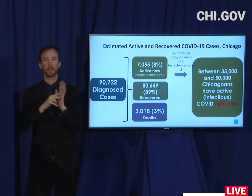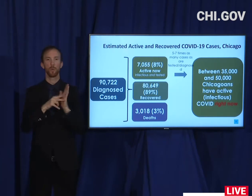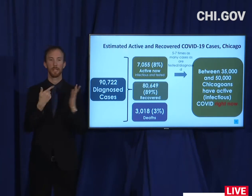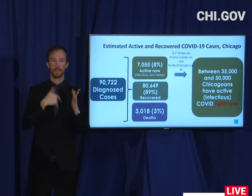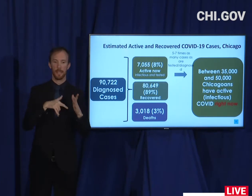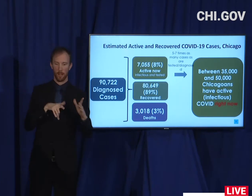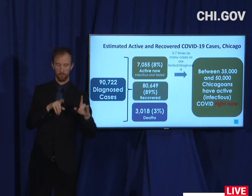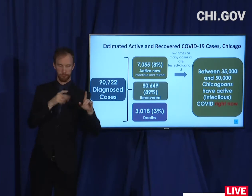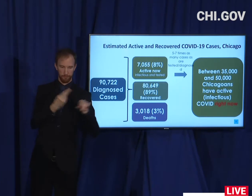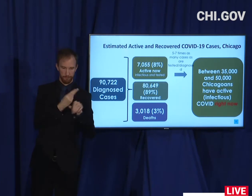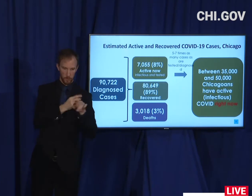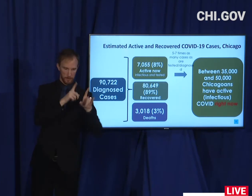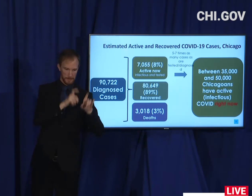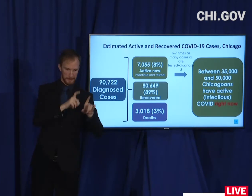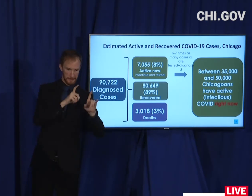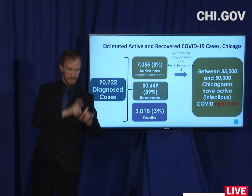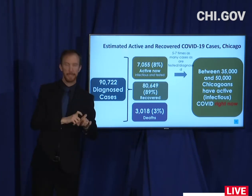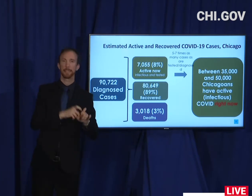down.